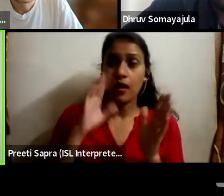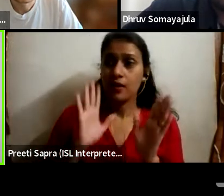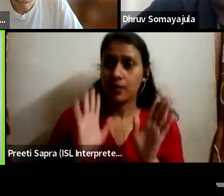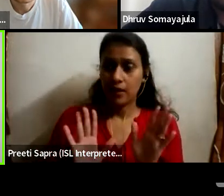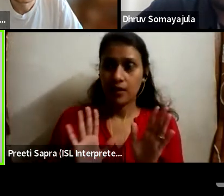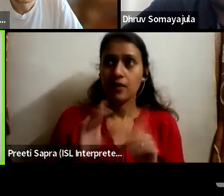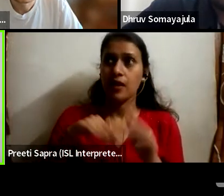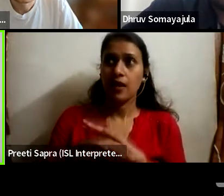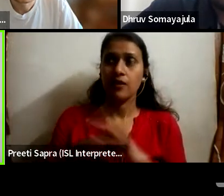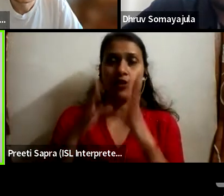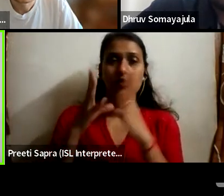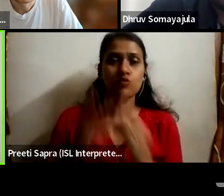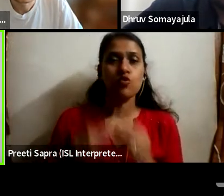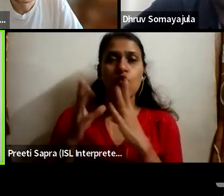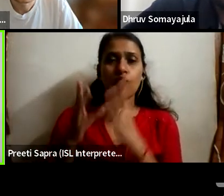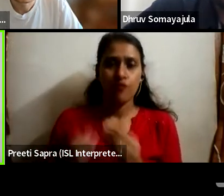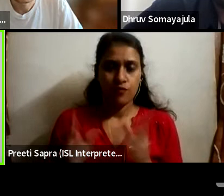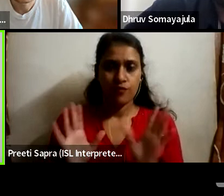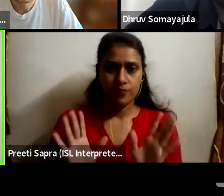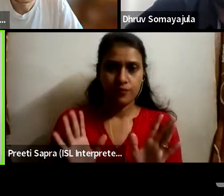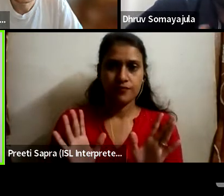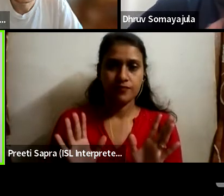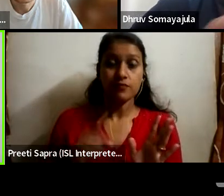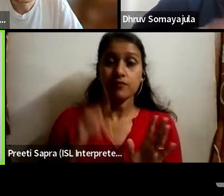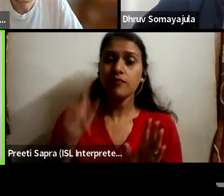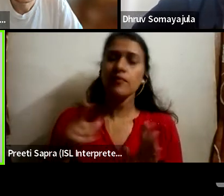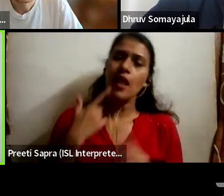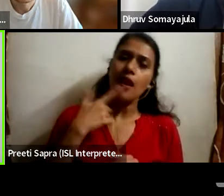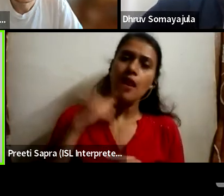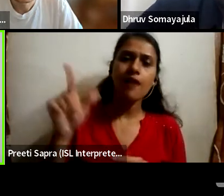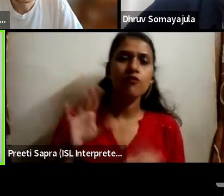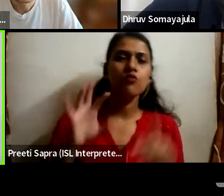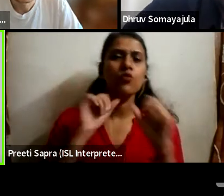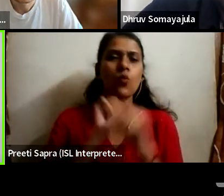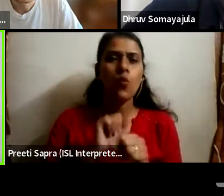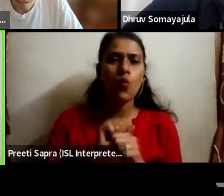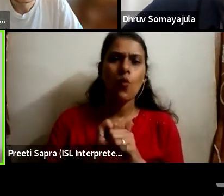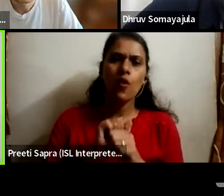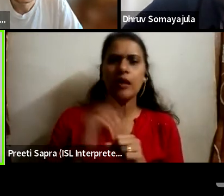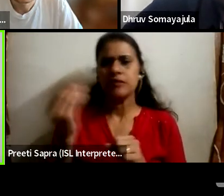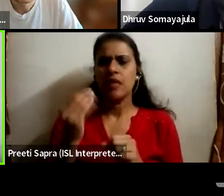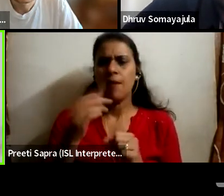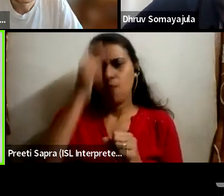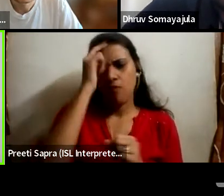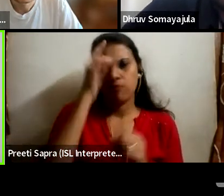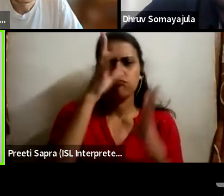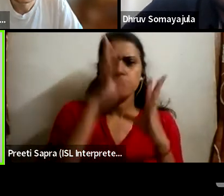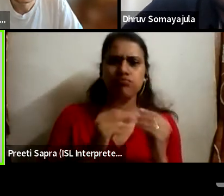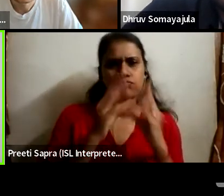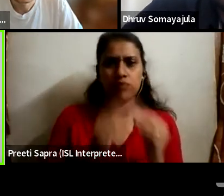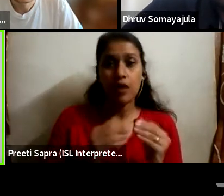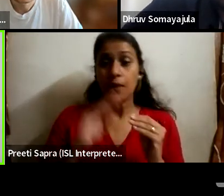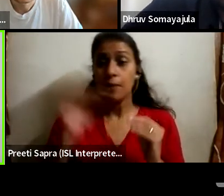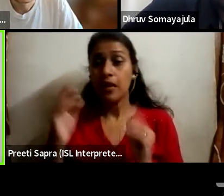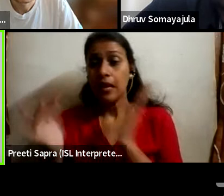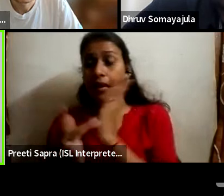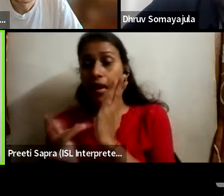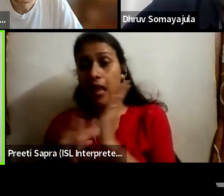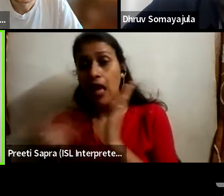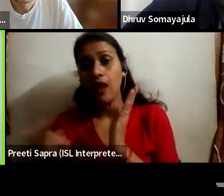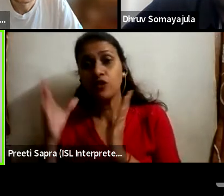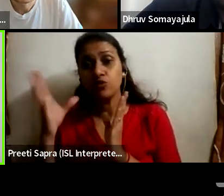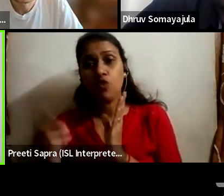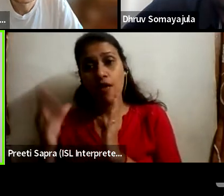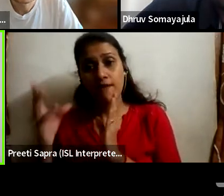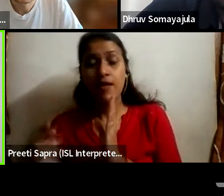are unresolvable concerns, right? There is always going to be a little bit of a trait, you will cover certain issues in one that maybe you should have covered in the other.